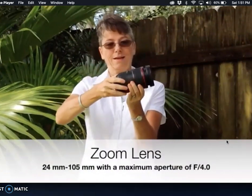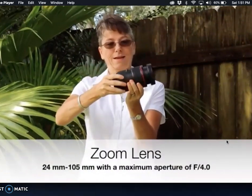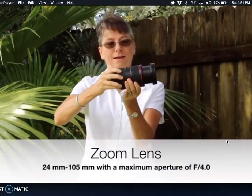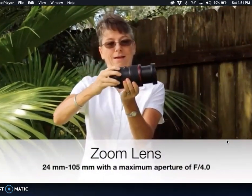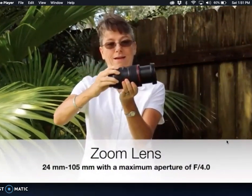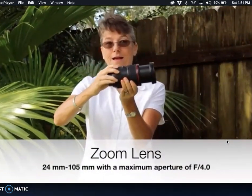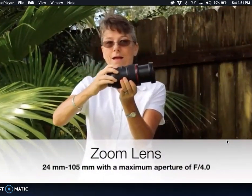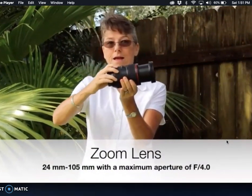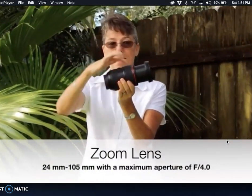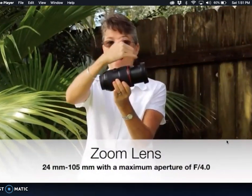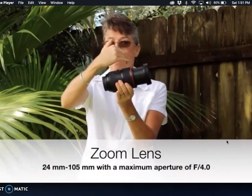105 millimeter.